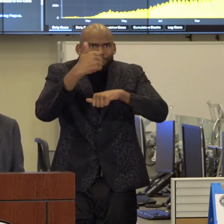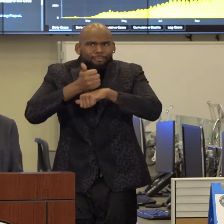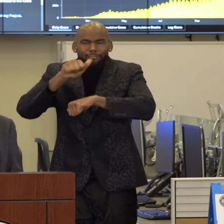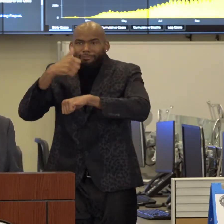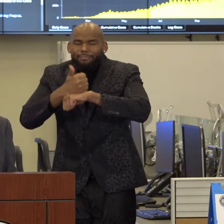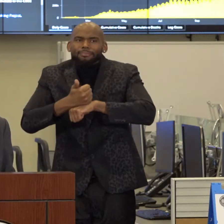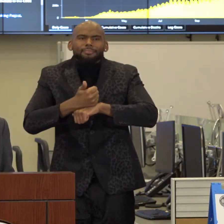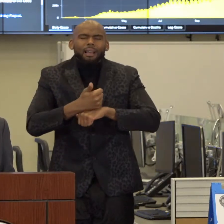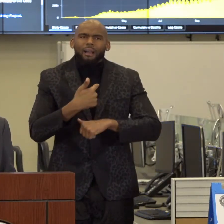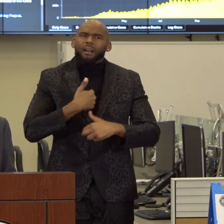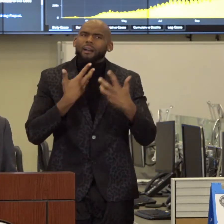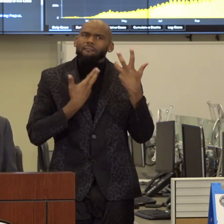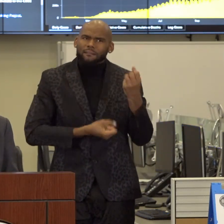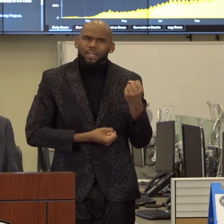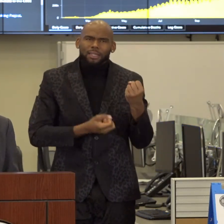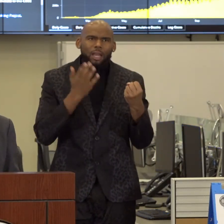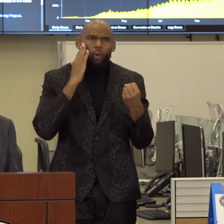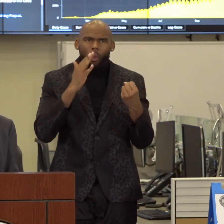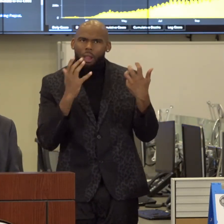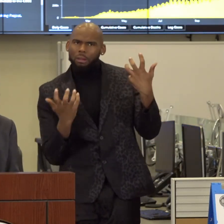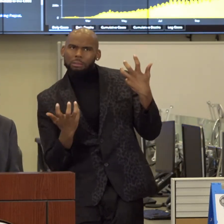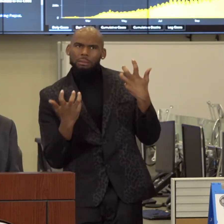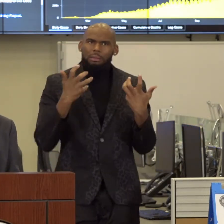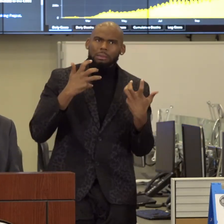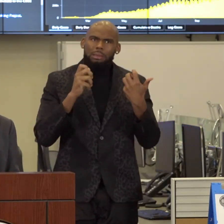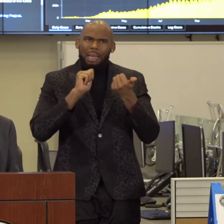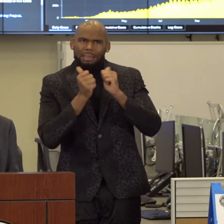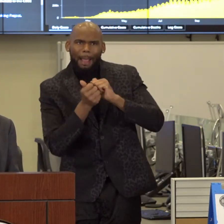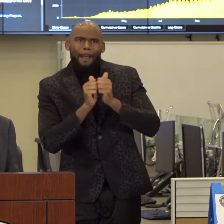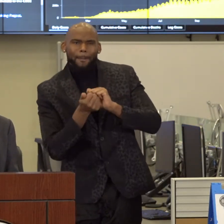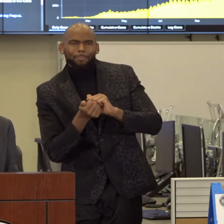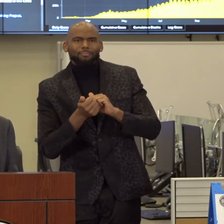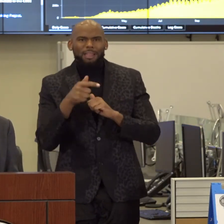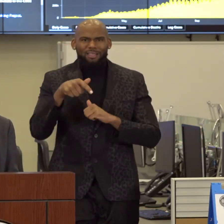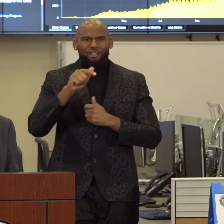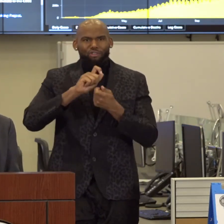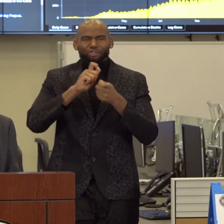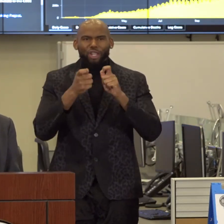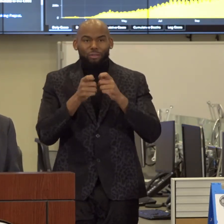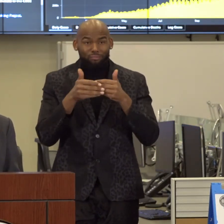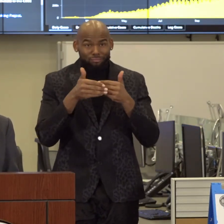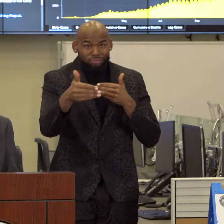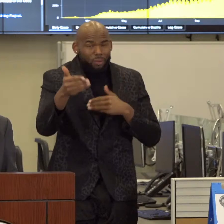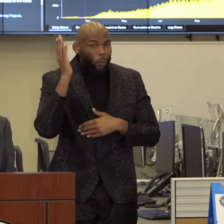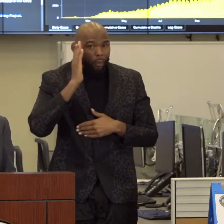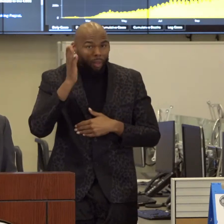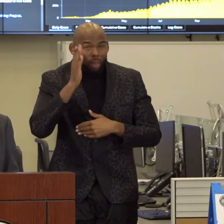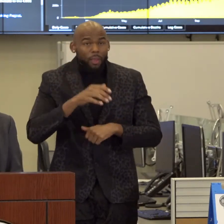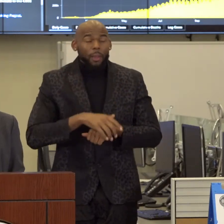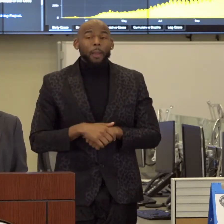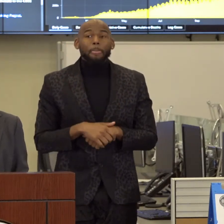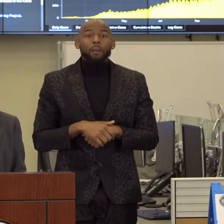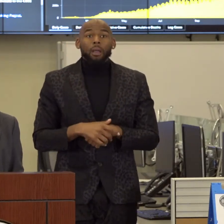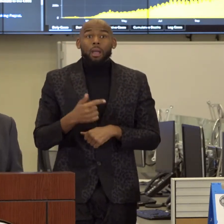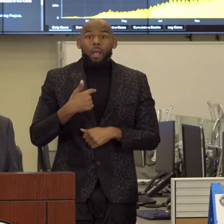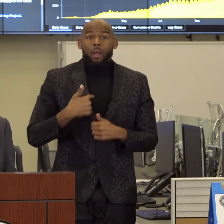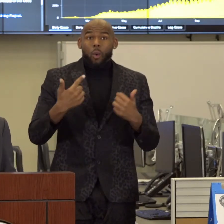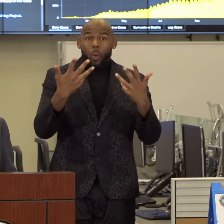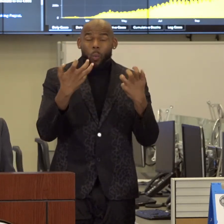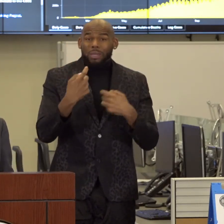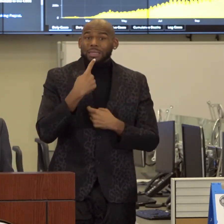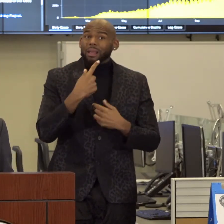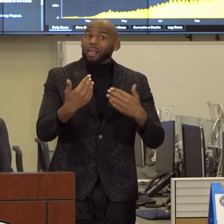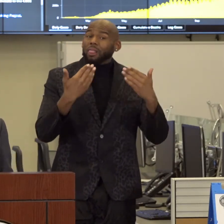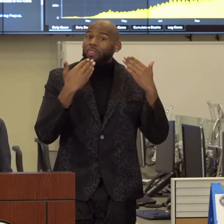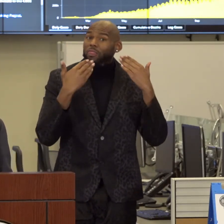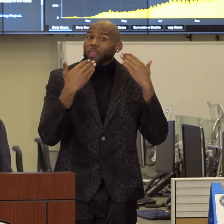we will adapt to the challenges that we are seeing now as we move forward. Before I go any further, I would like to say